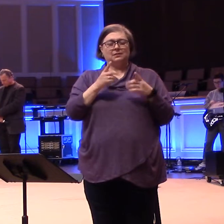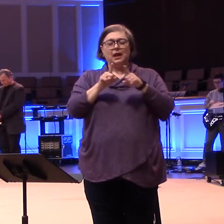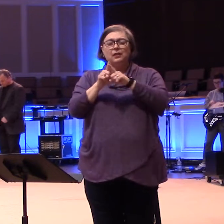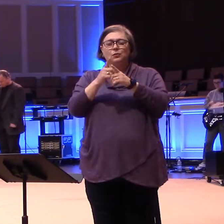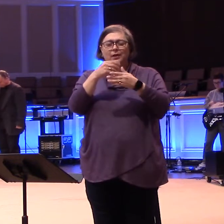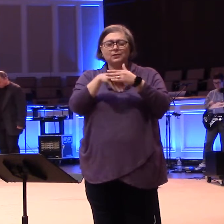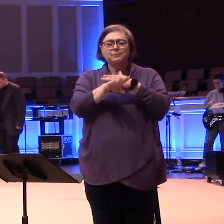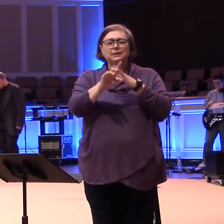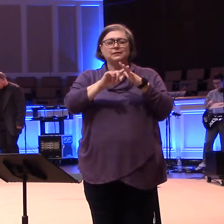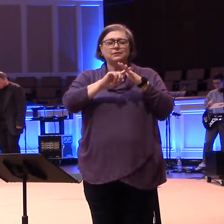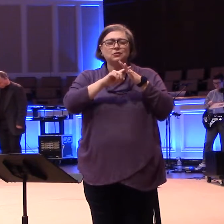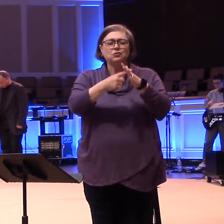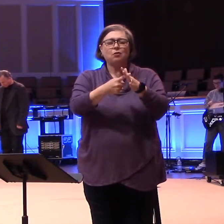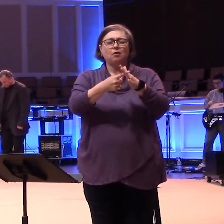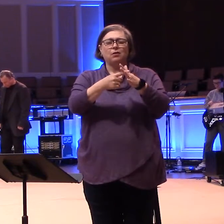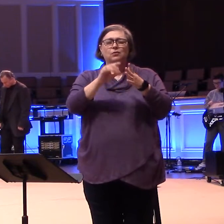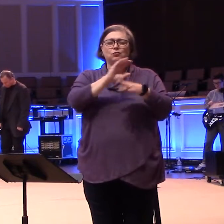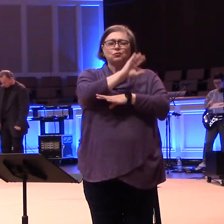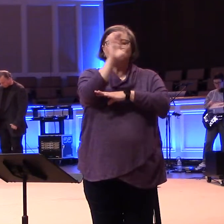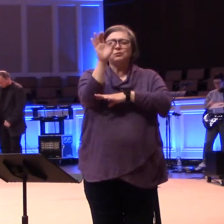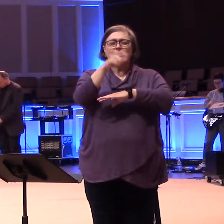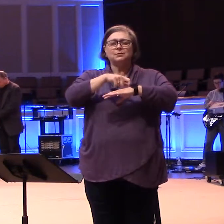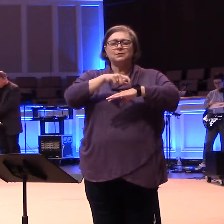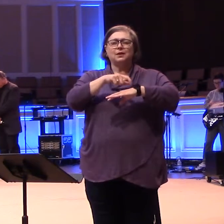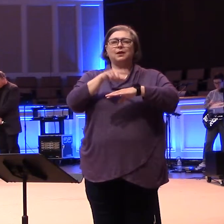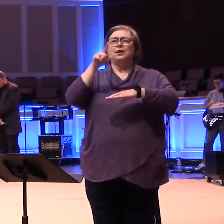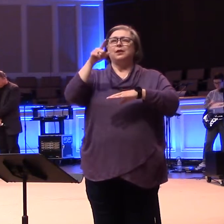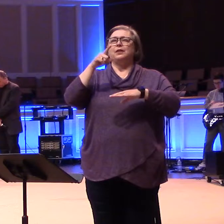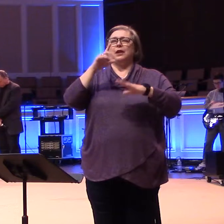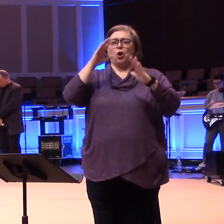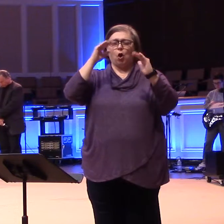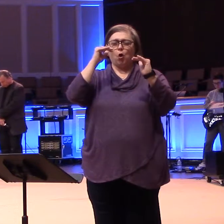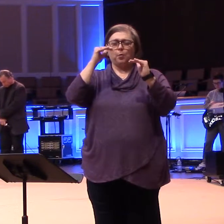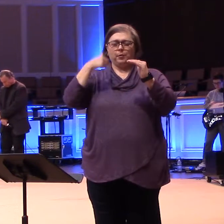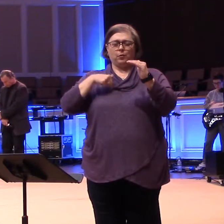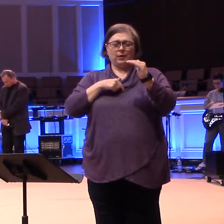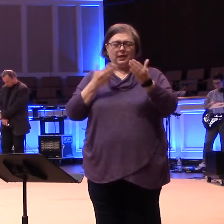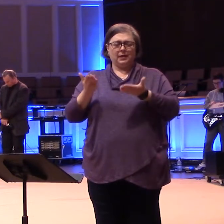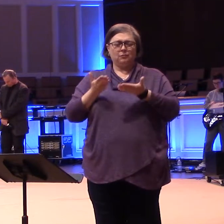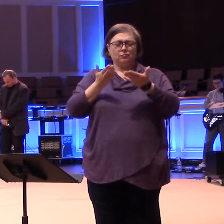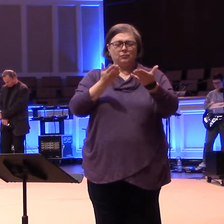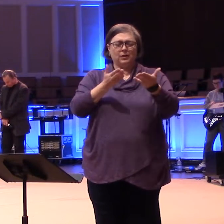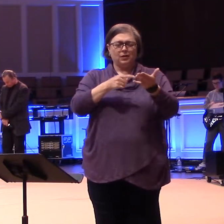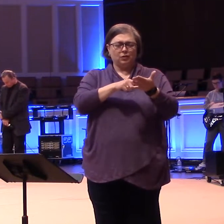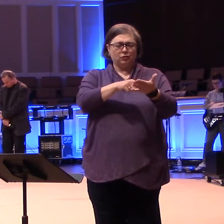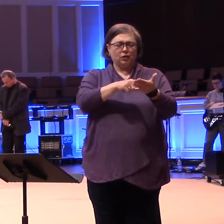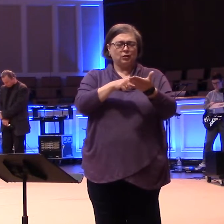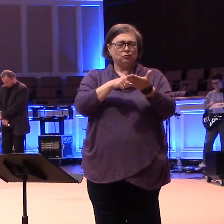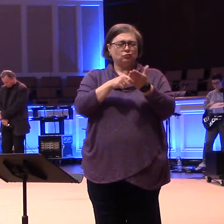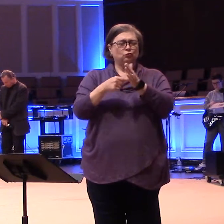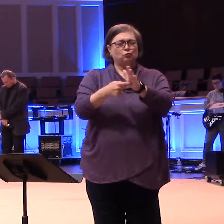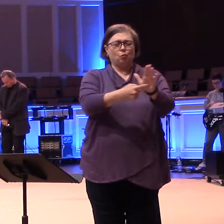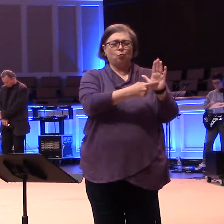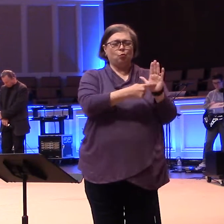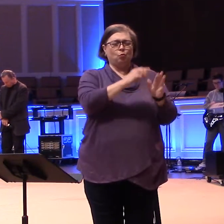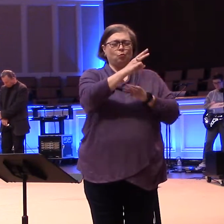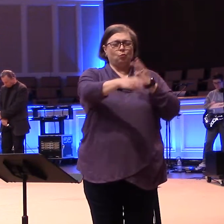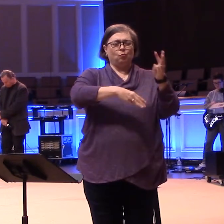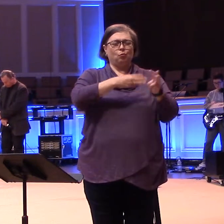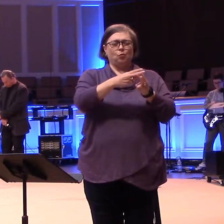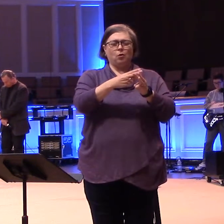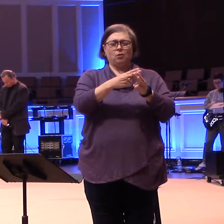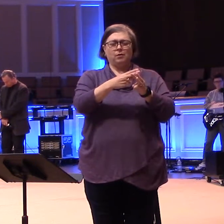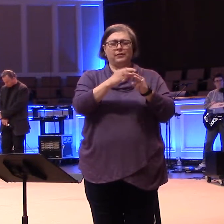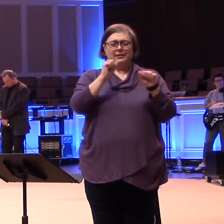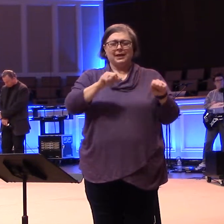hope, the hope that we can show as individuals and as a church, will in fact spill out into a world that